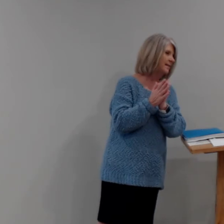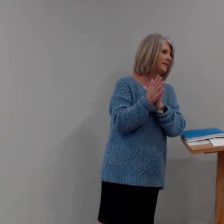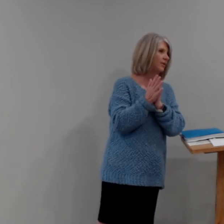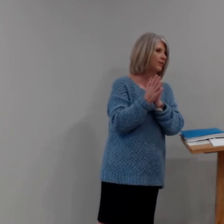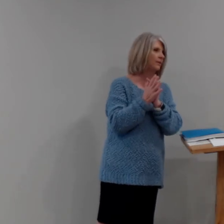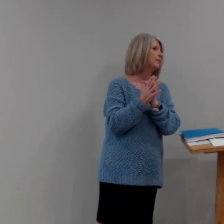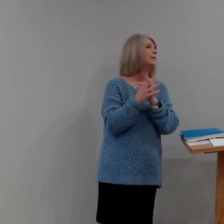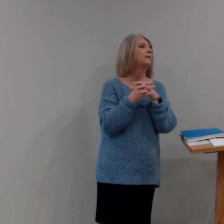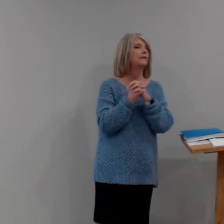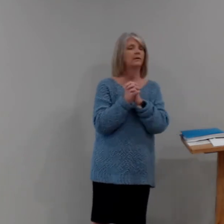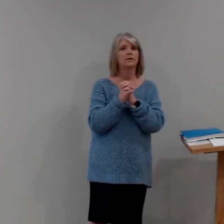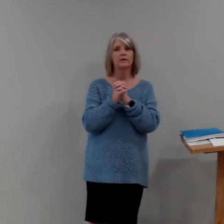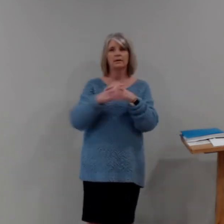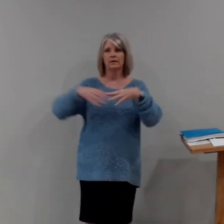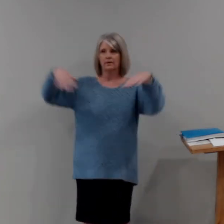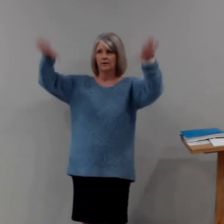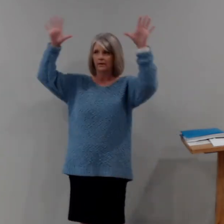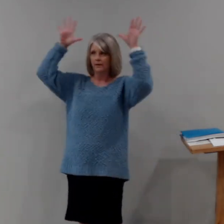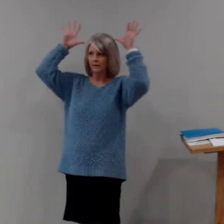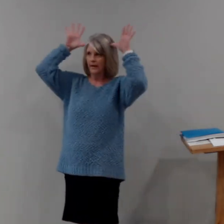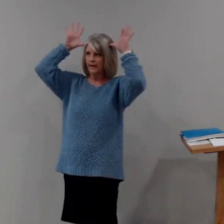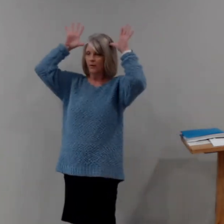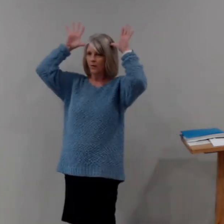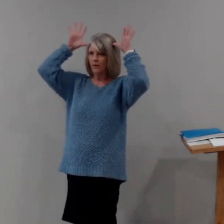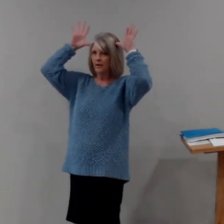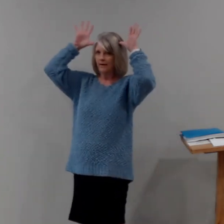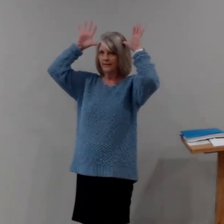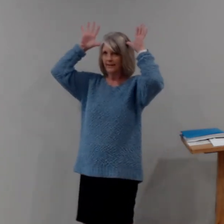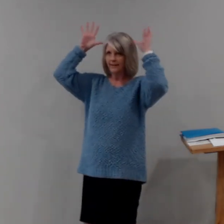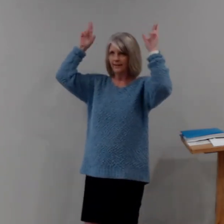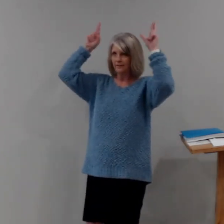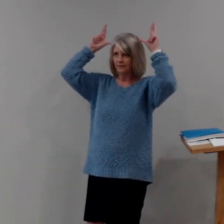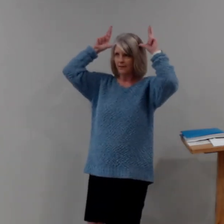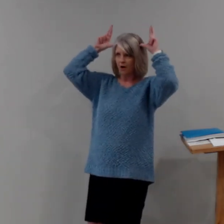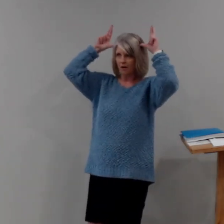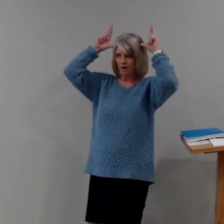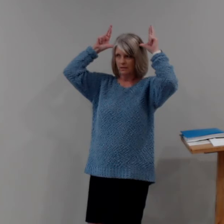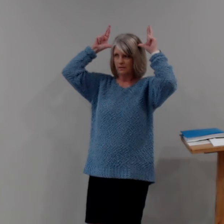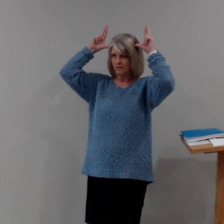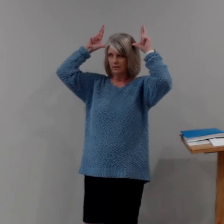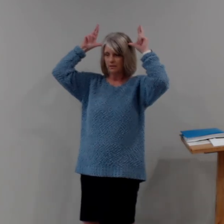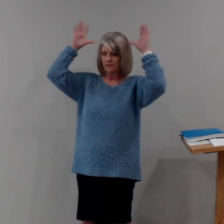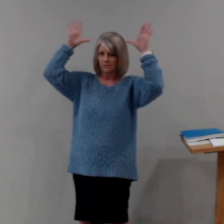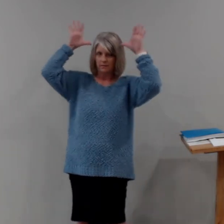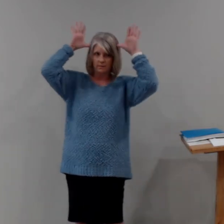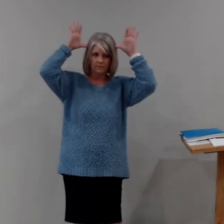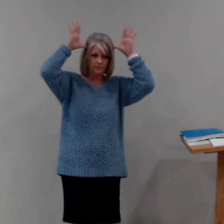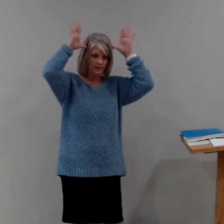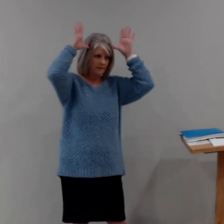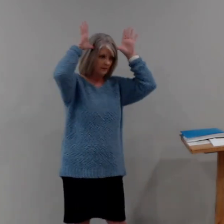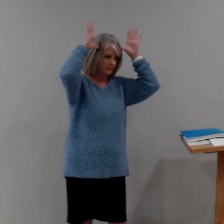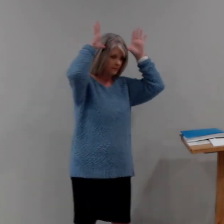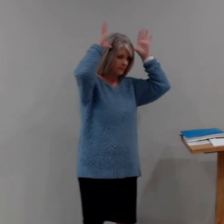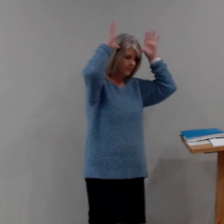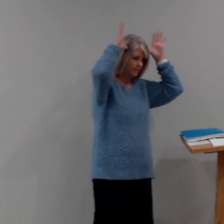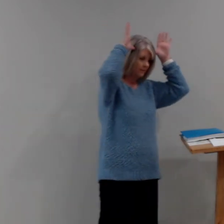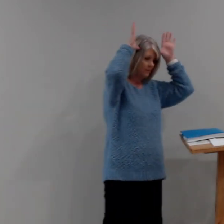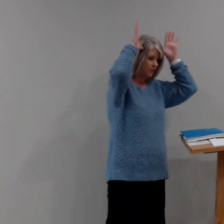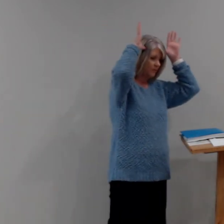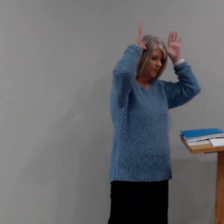Reindeer. Okay. Or I've seen it. The R's for reindeer. Do you remember the